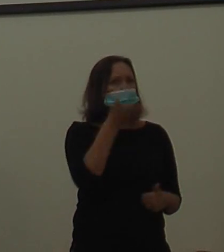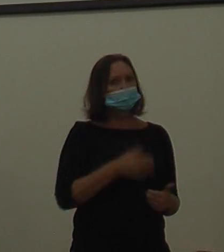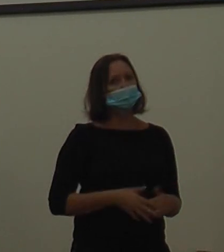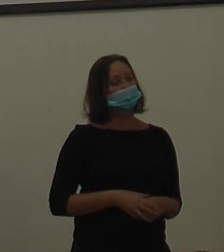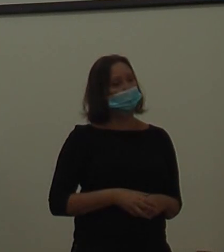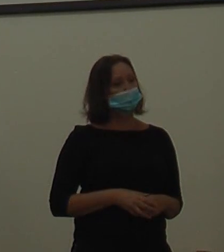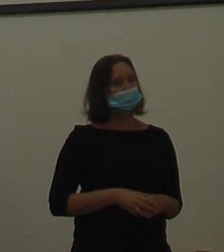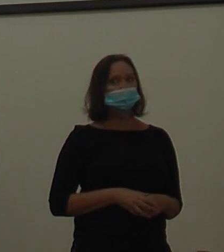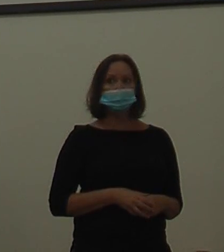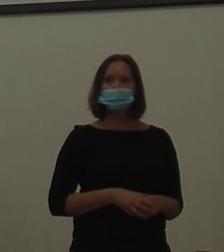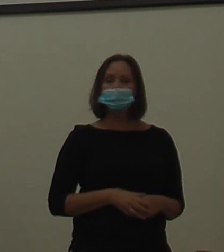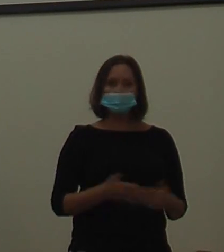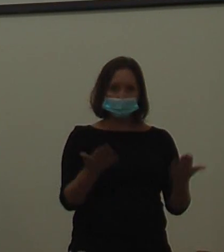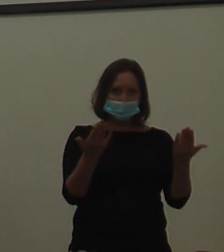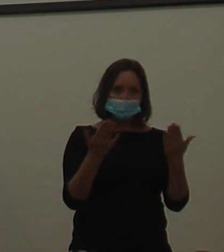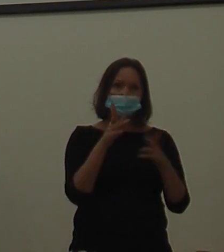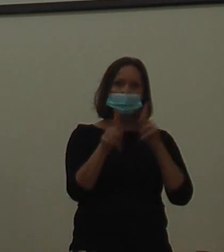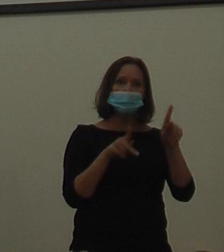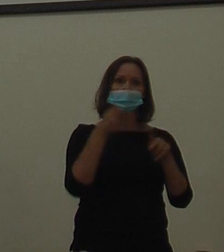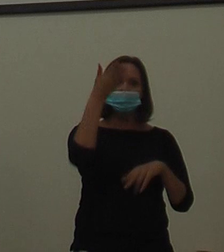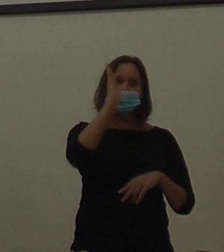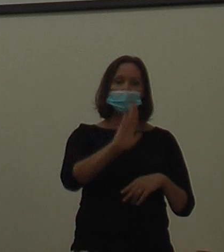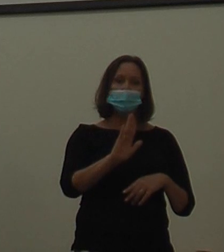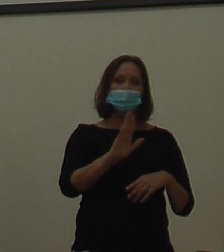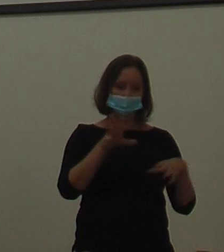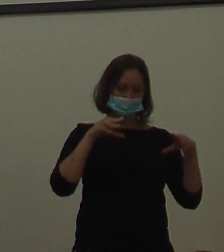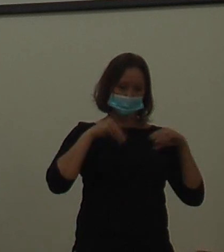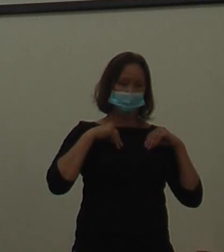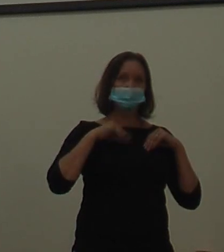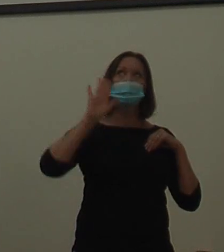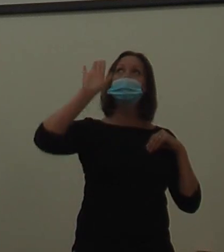So rise up, O men of God.